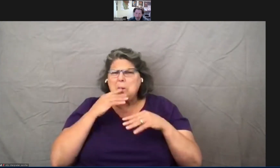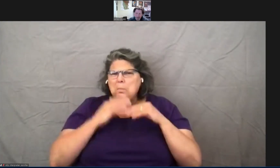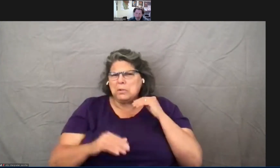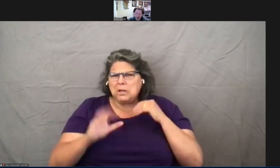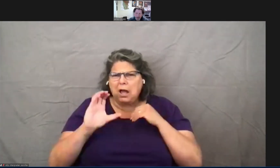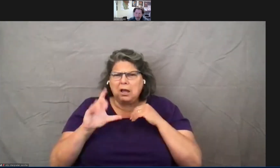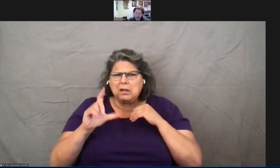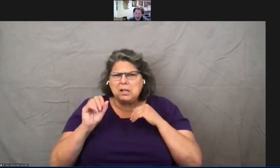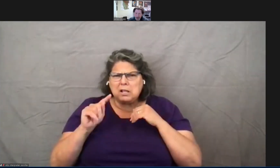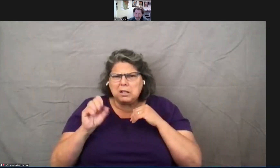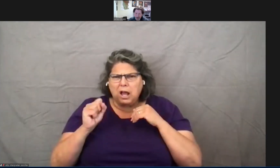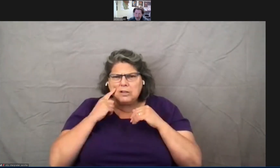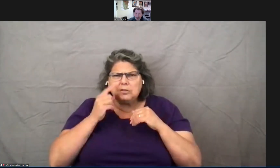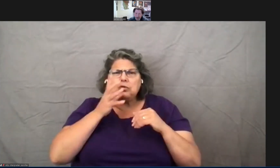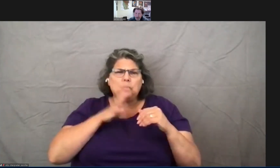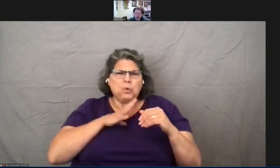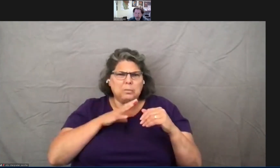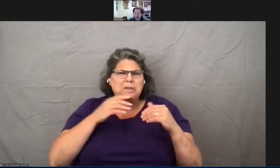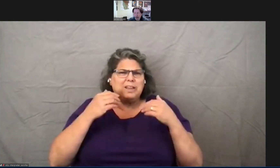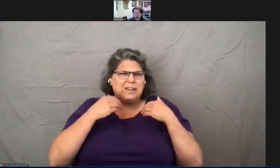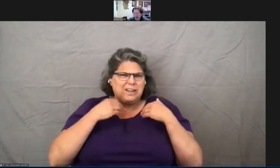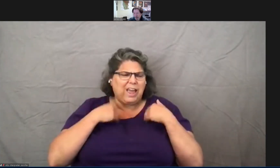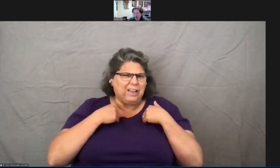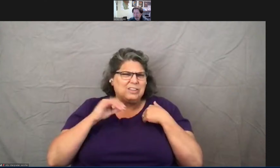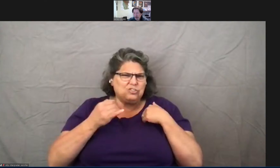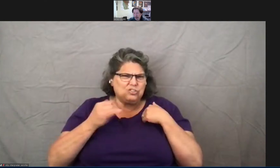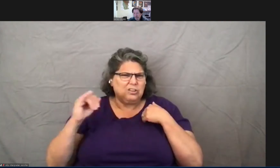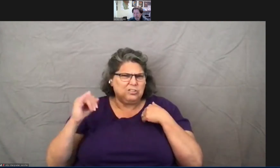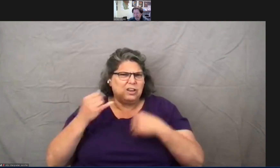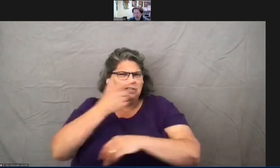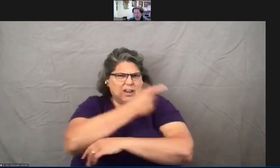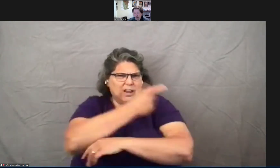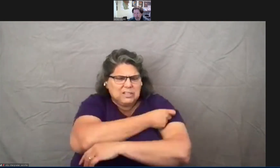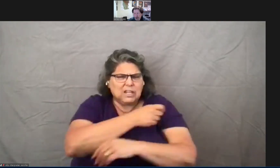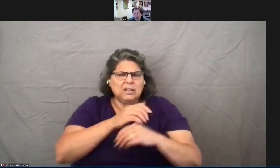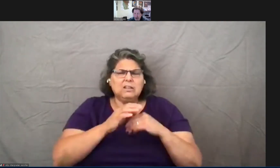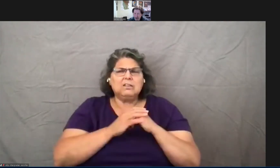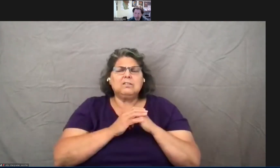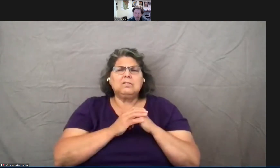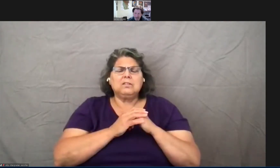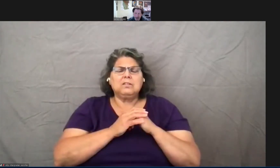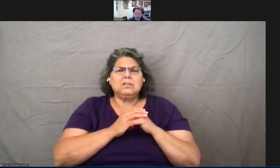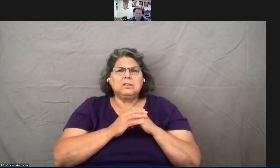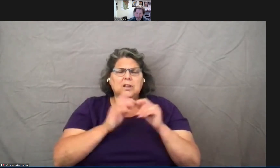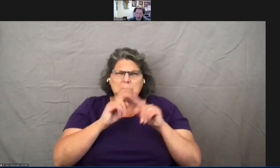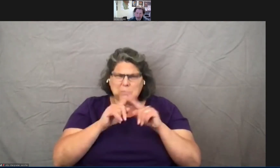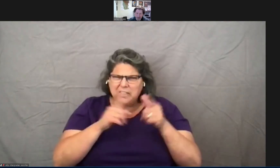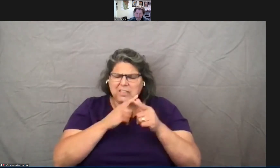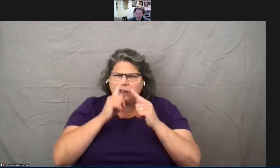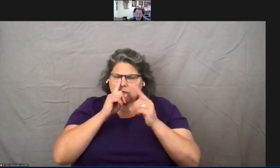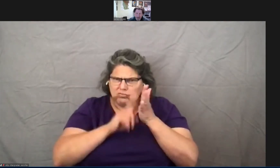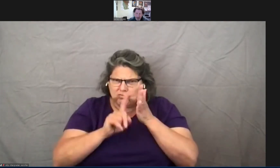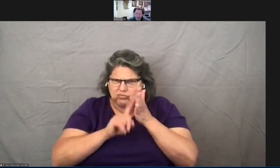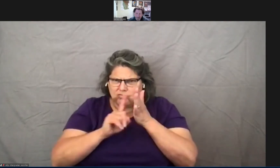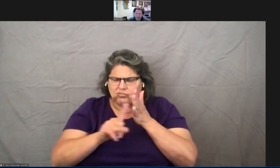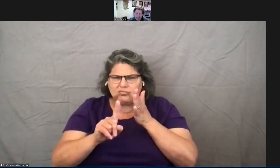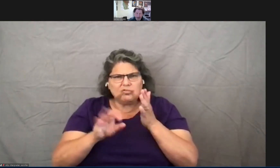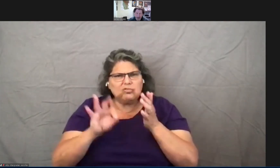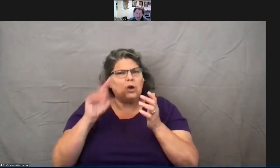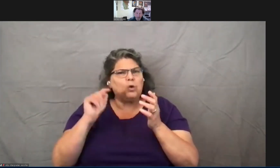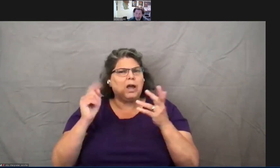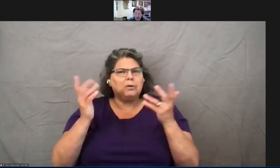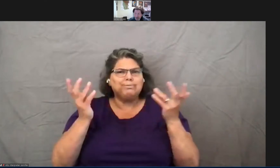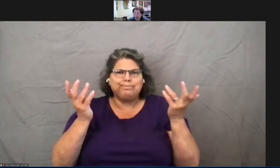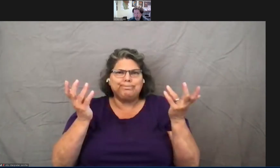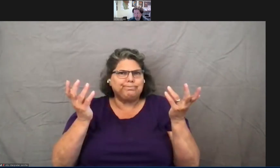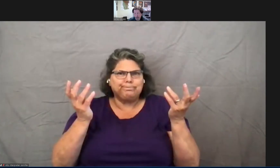women who have had Johnson & Johnson. And with a lot of investigation, they have found that that's